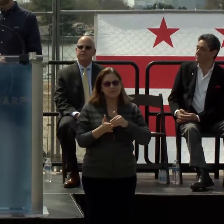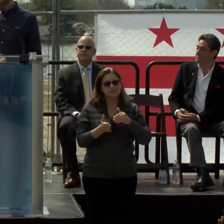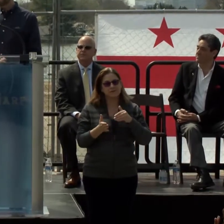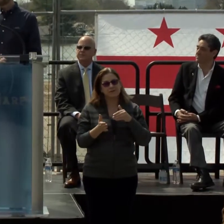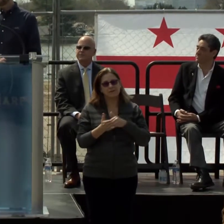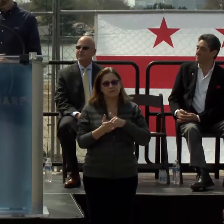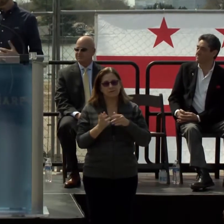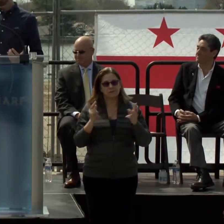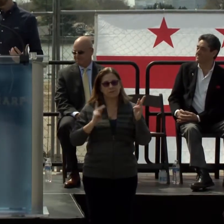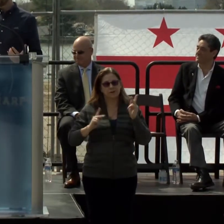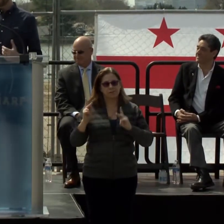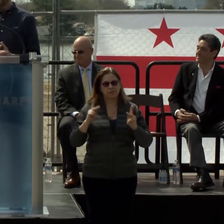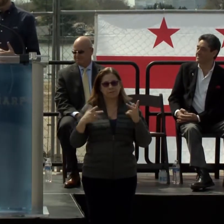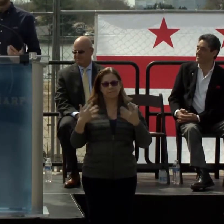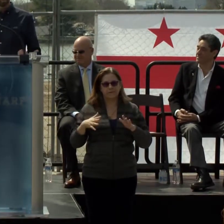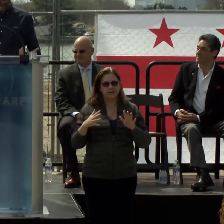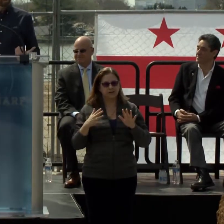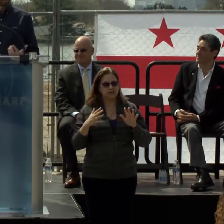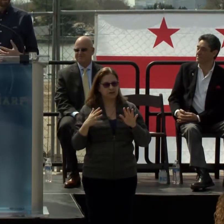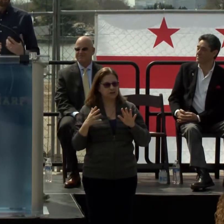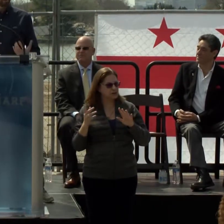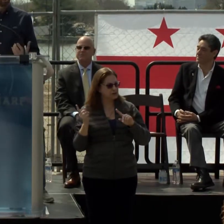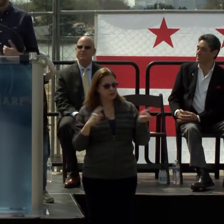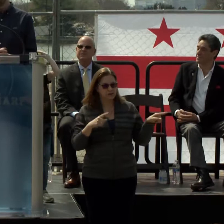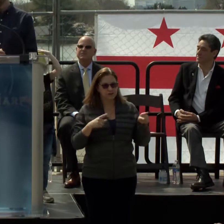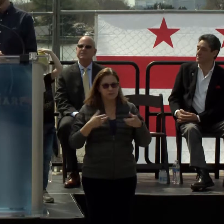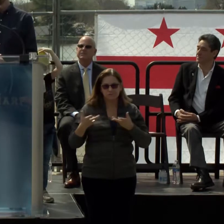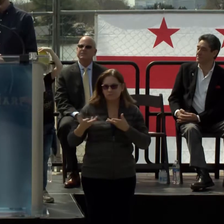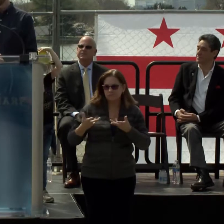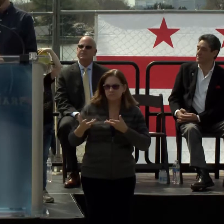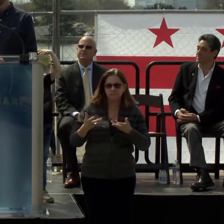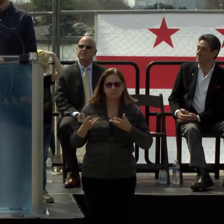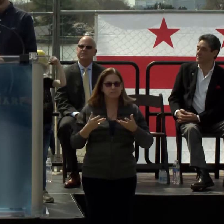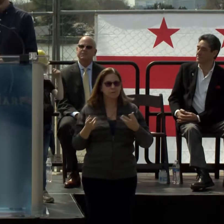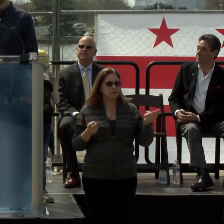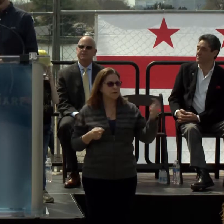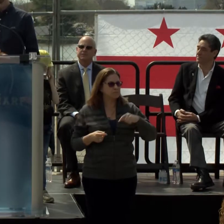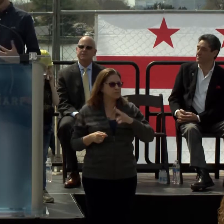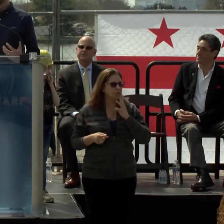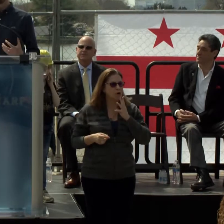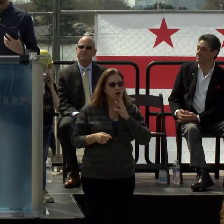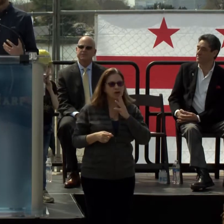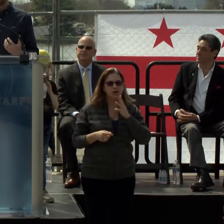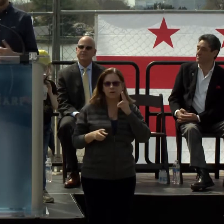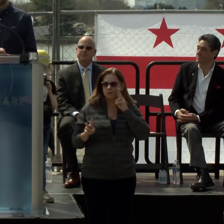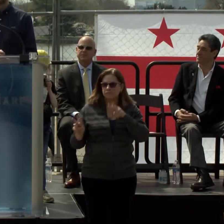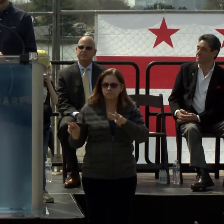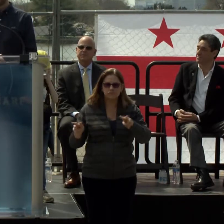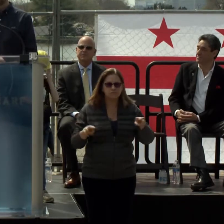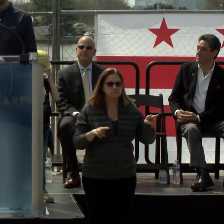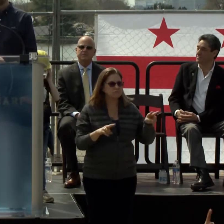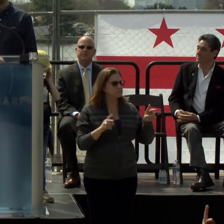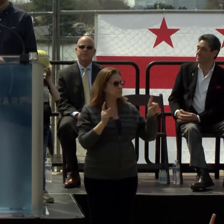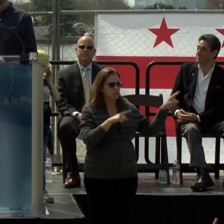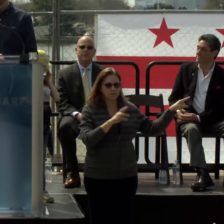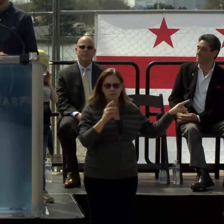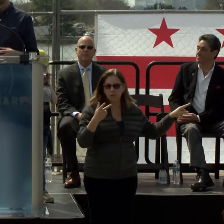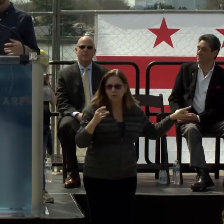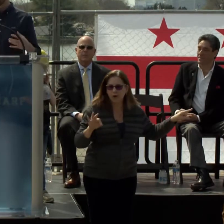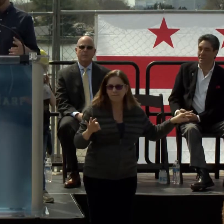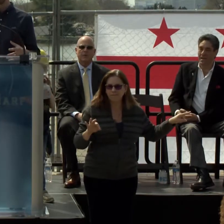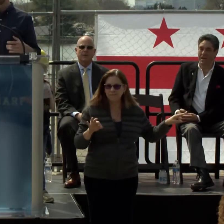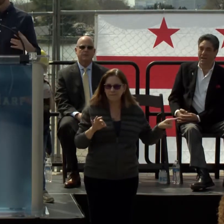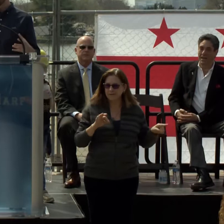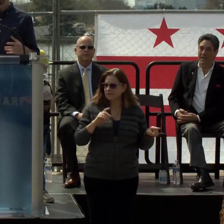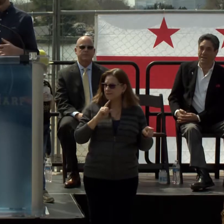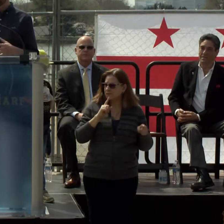people have interacted with and have been on our water and our river in a way that just had not been happening. That, to me, is one of the many things I'm excited about, is that when you think